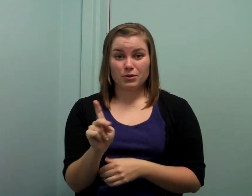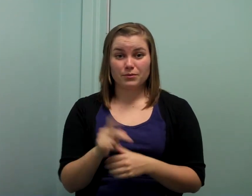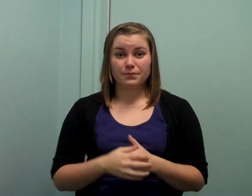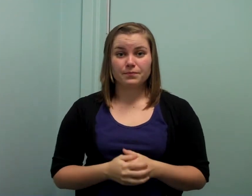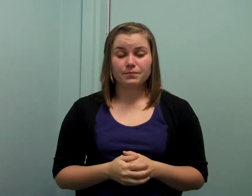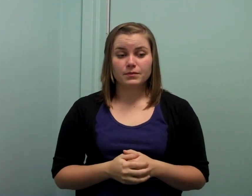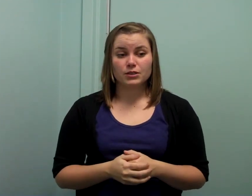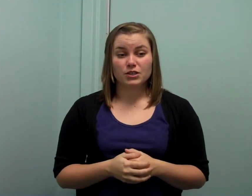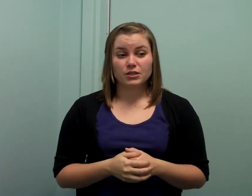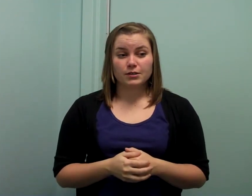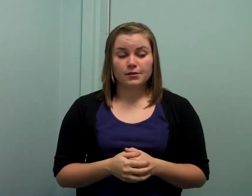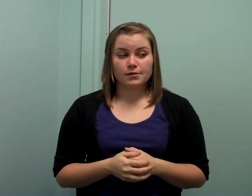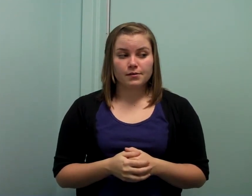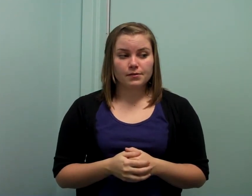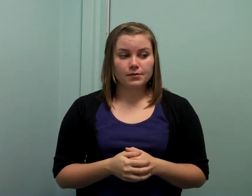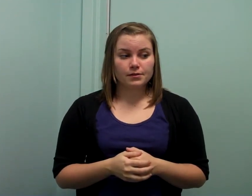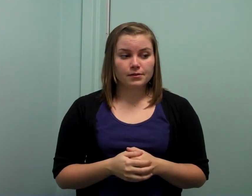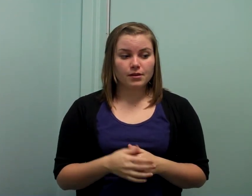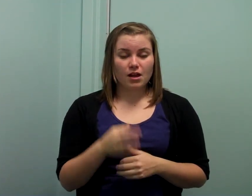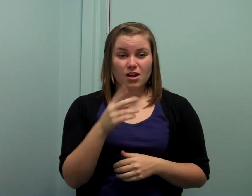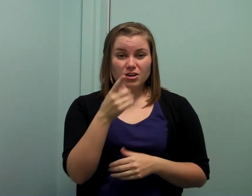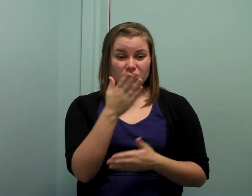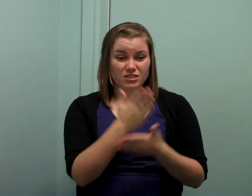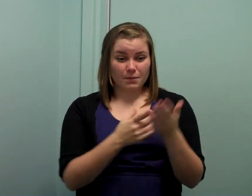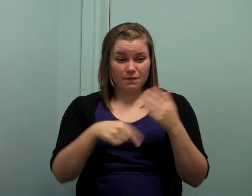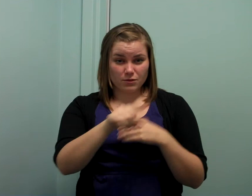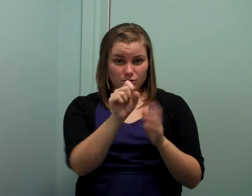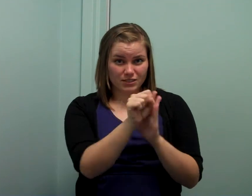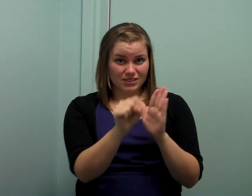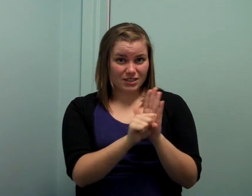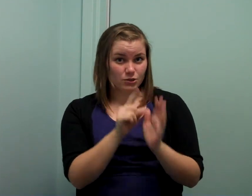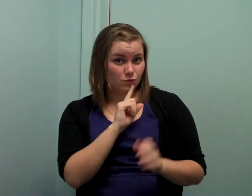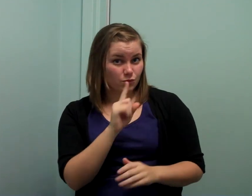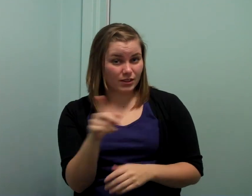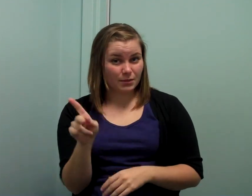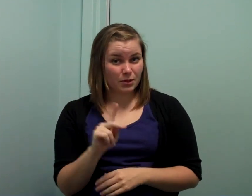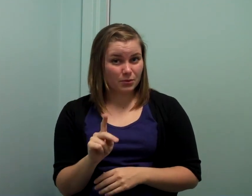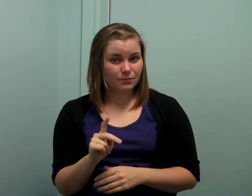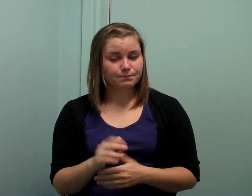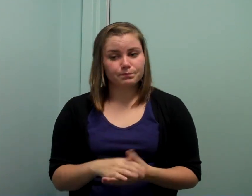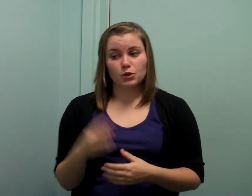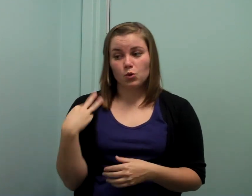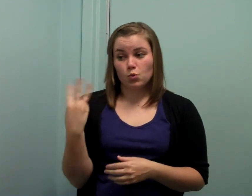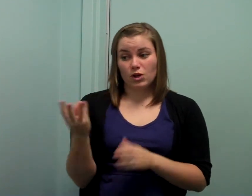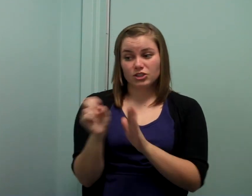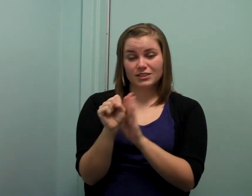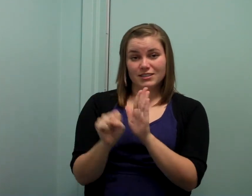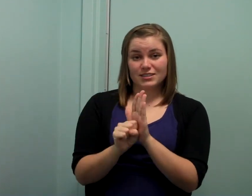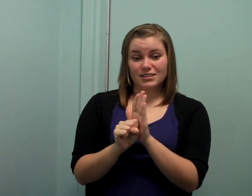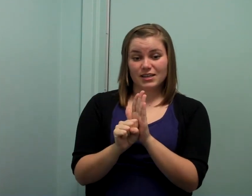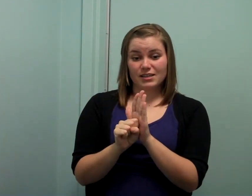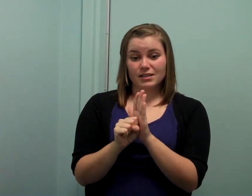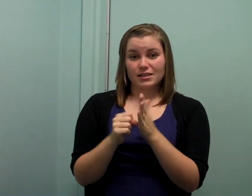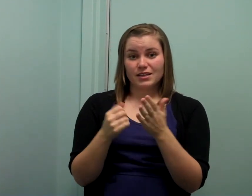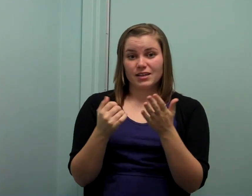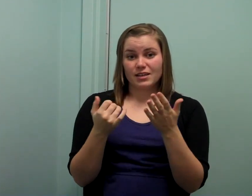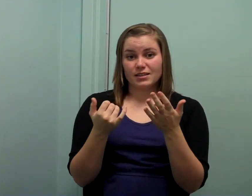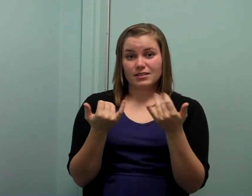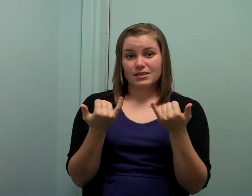of those states really purple? Well, Washington State at this time is counting a difference among 3